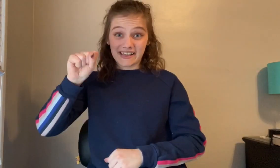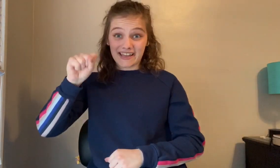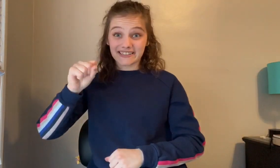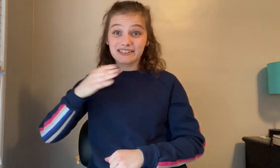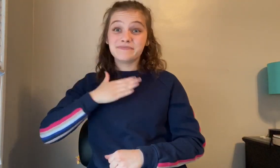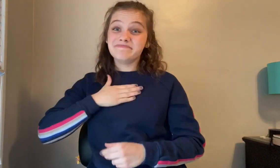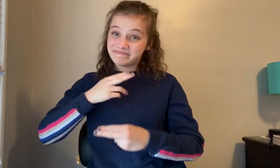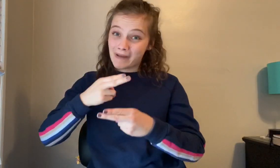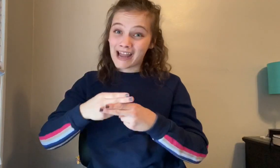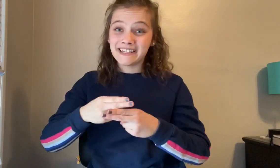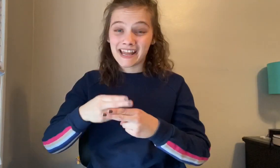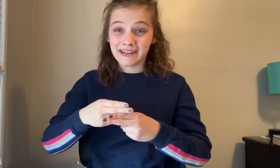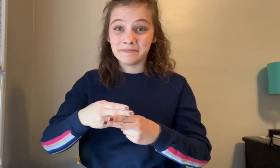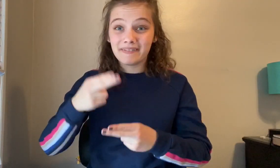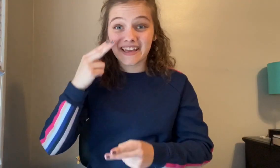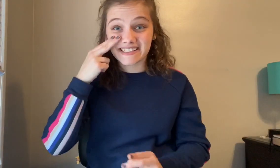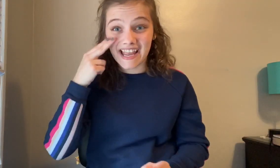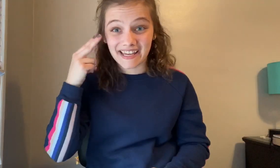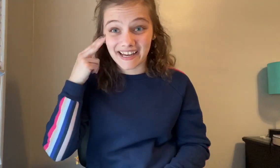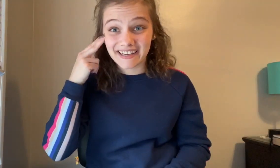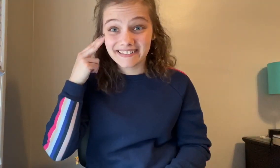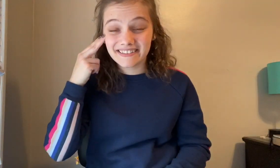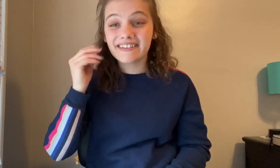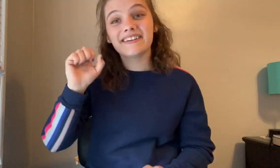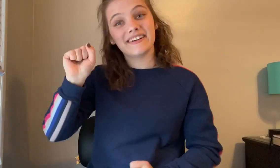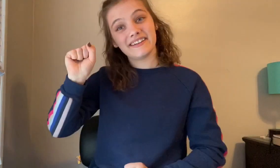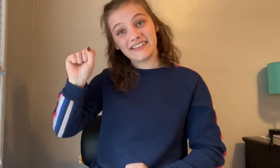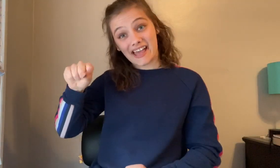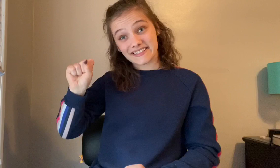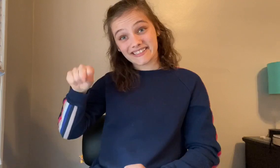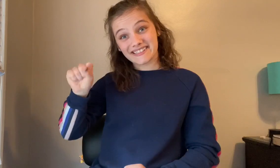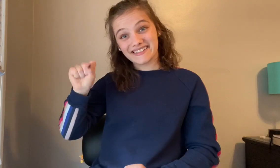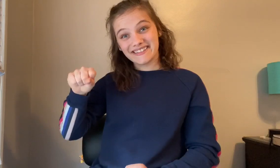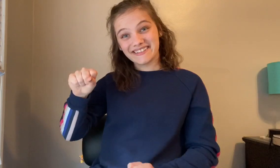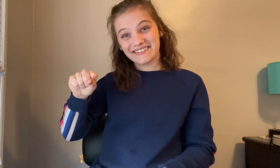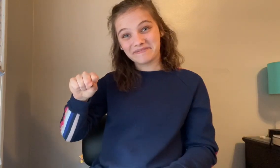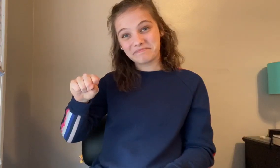Yes. My name is Hannah. Yes.